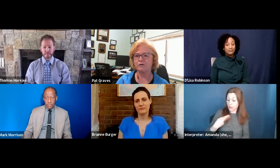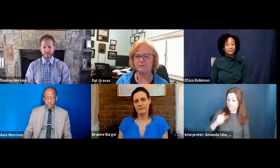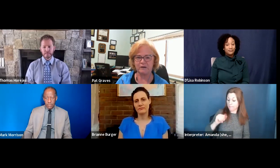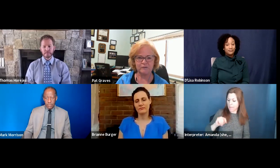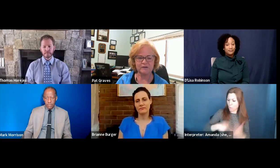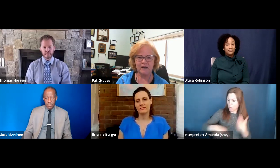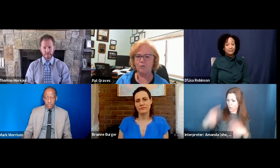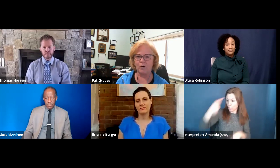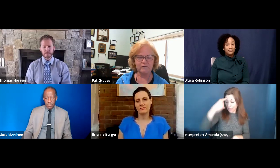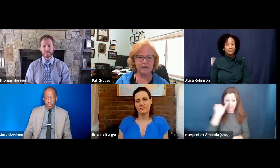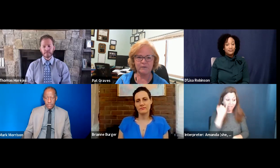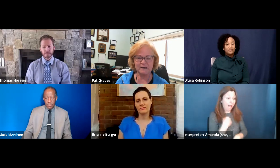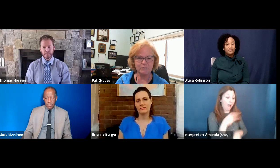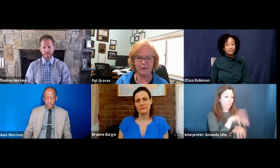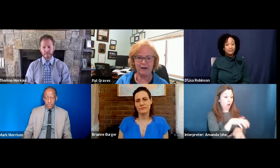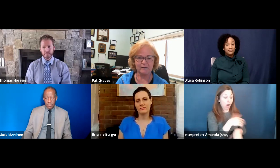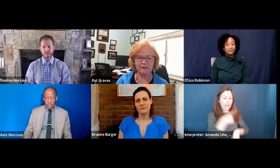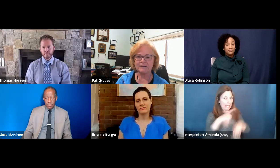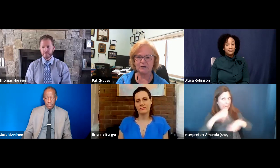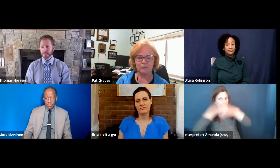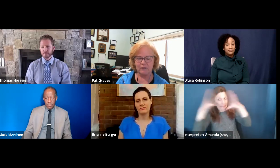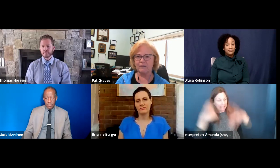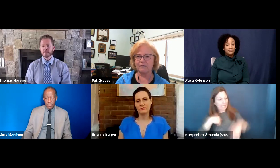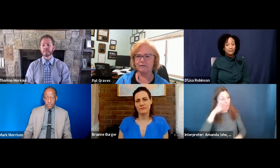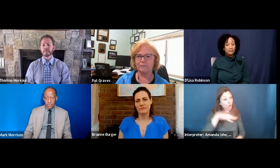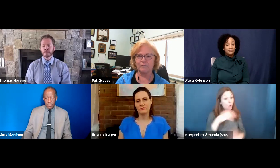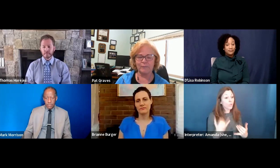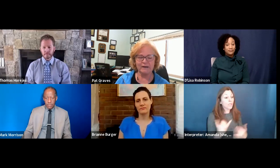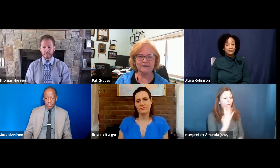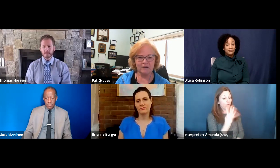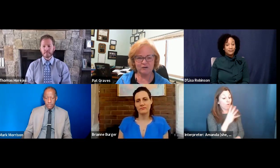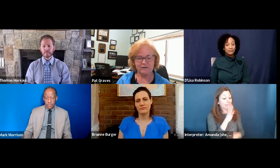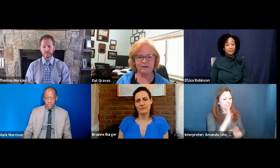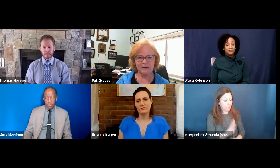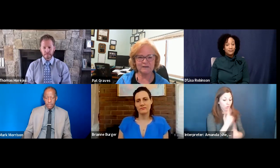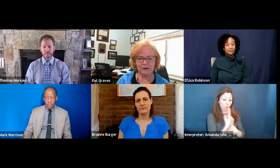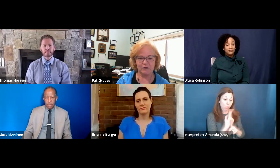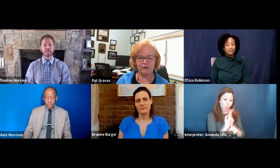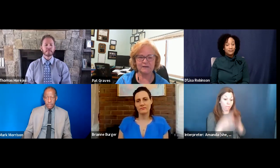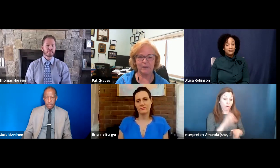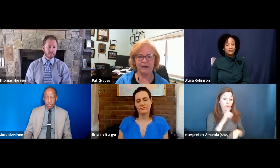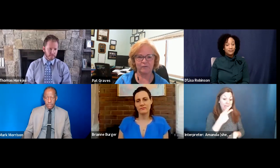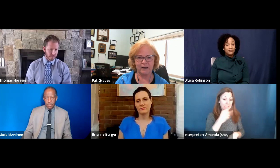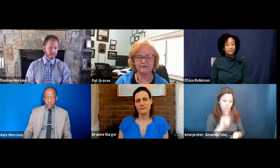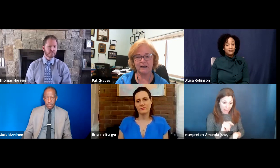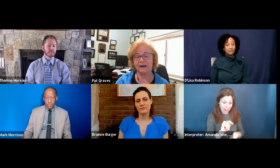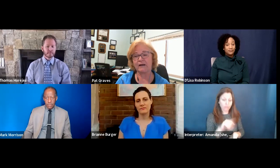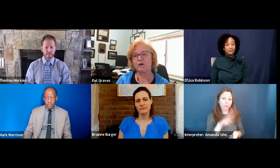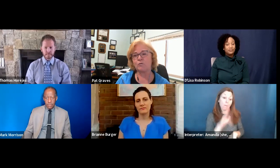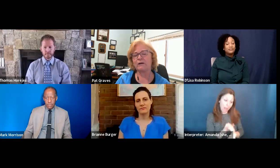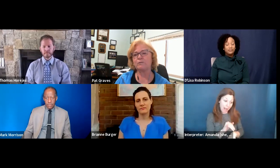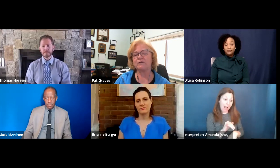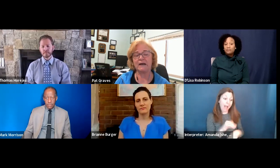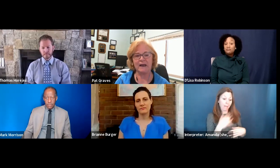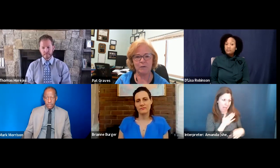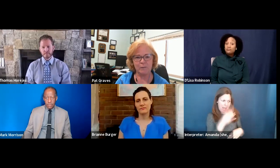there's 4 speakers. One of them is named Pat. So by deduction, the next speaker is Pat Graves, and